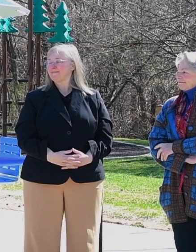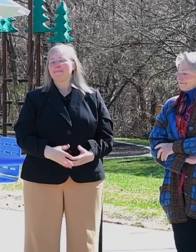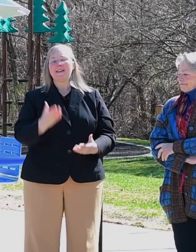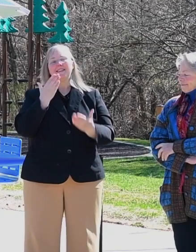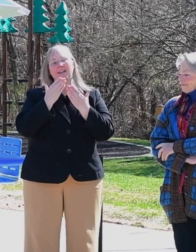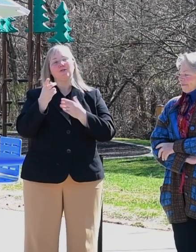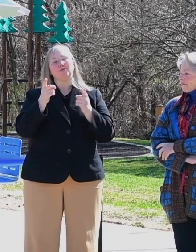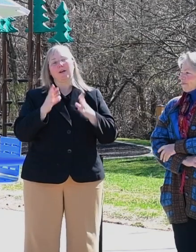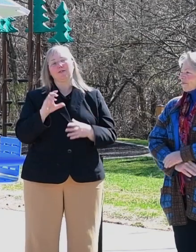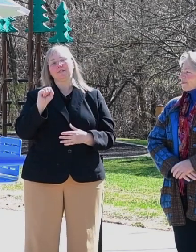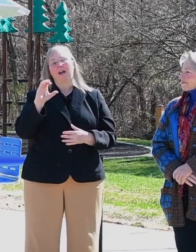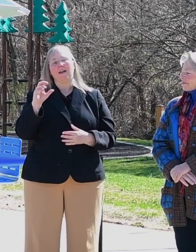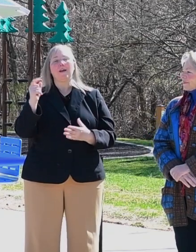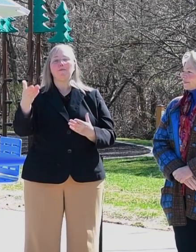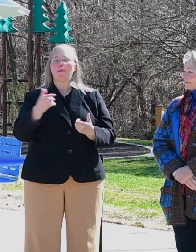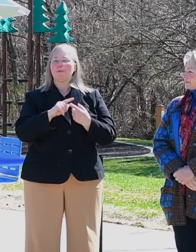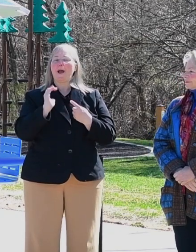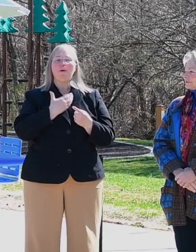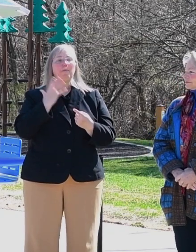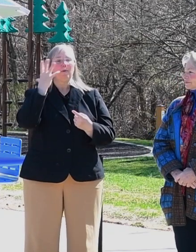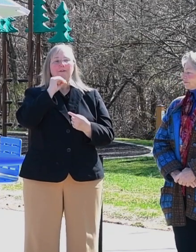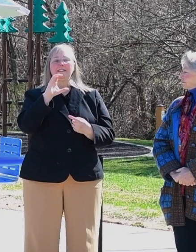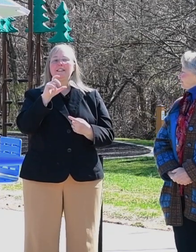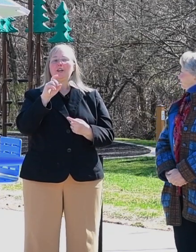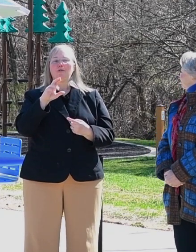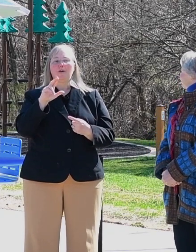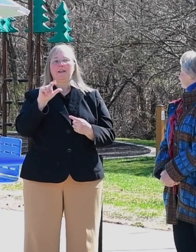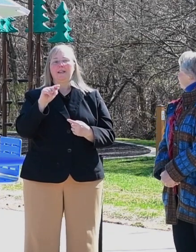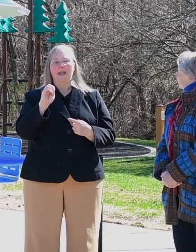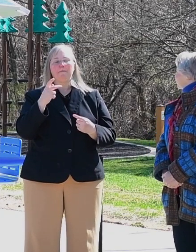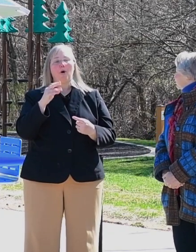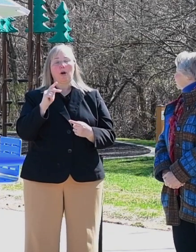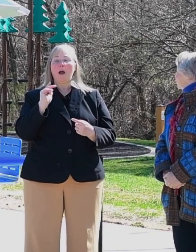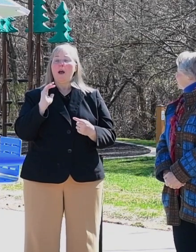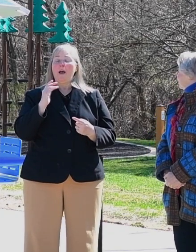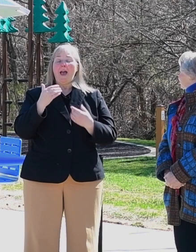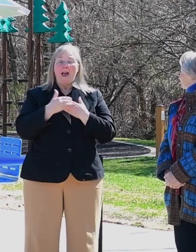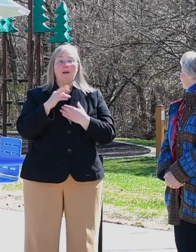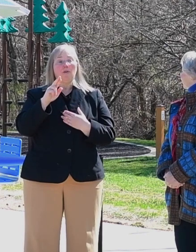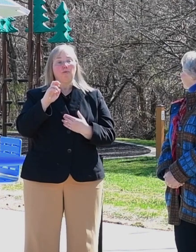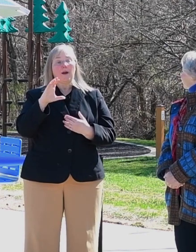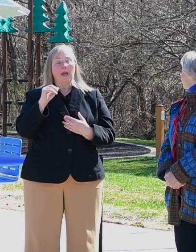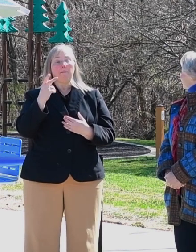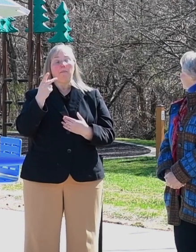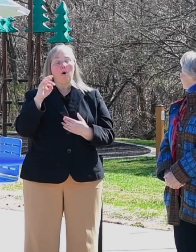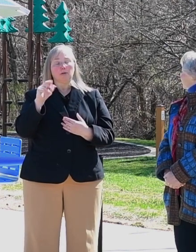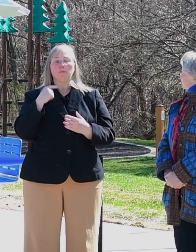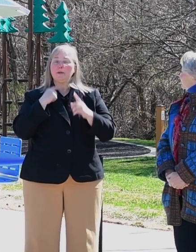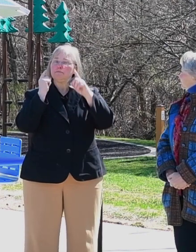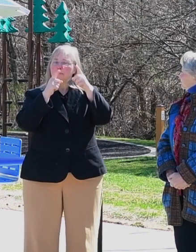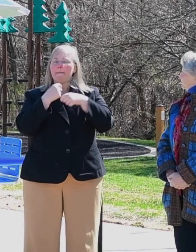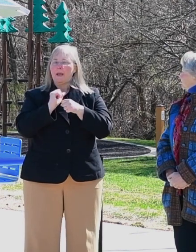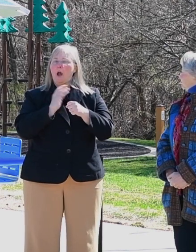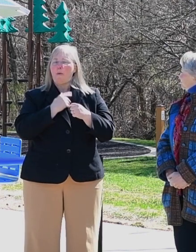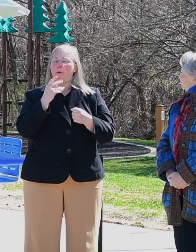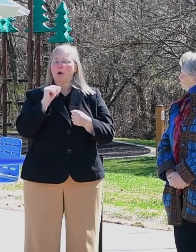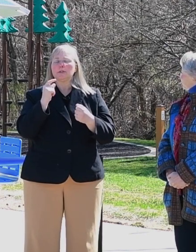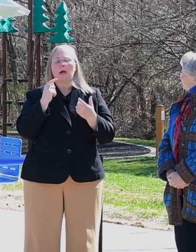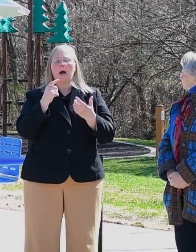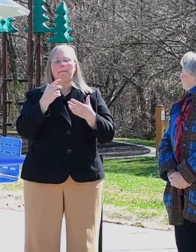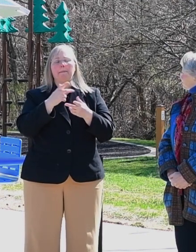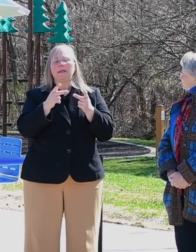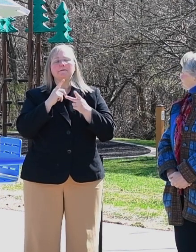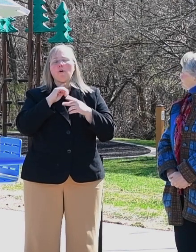Thank you, Director Scott, and welcome to our beautiful Cedar Lane Park. At Recreation and Parks, we strive to make our parks a place for all by